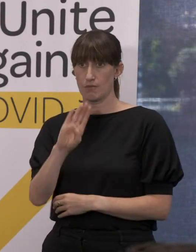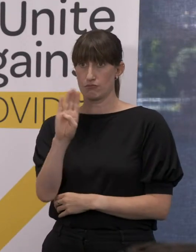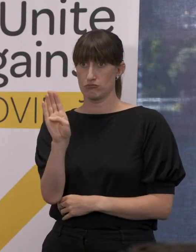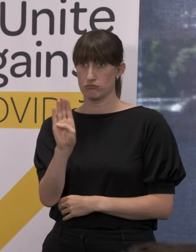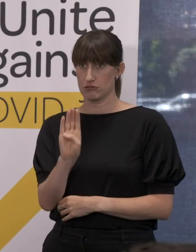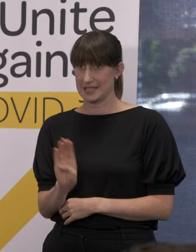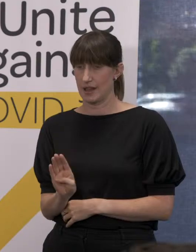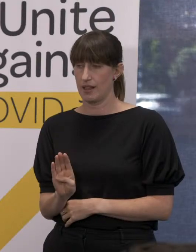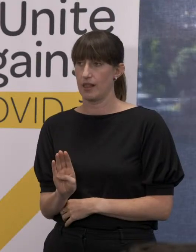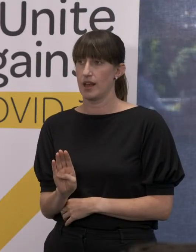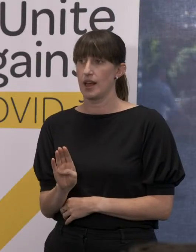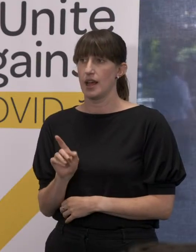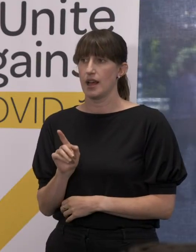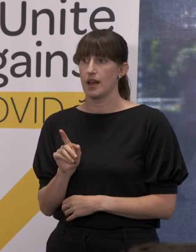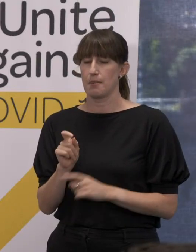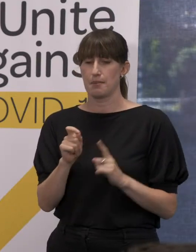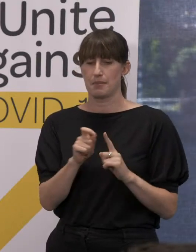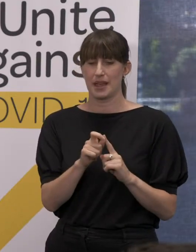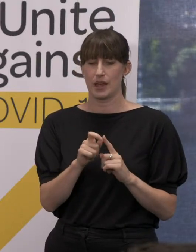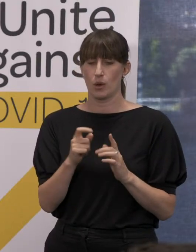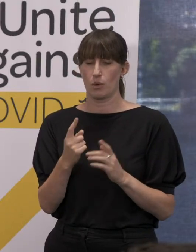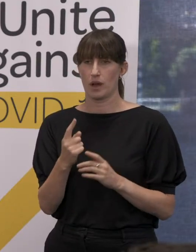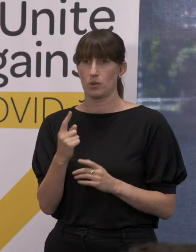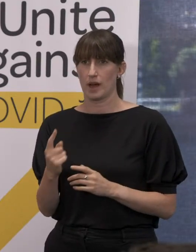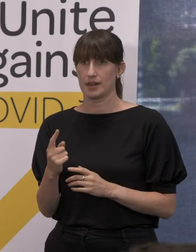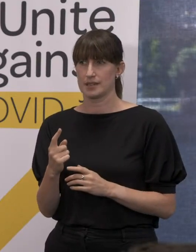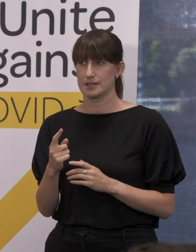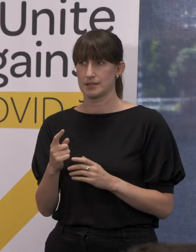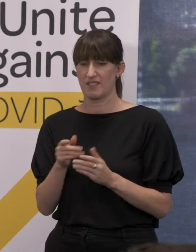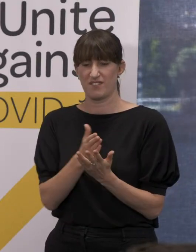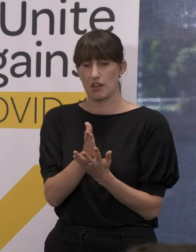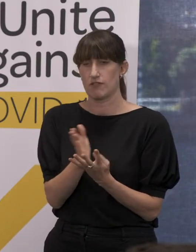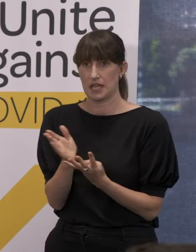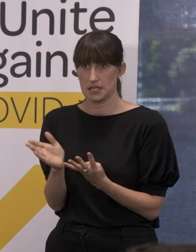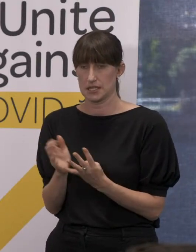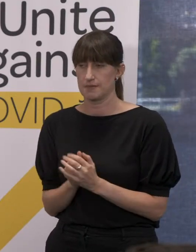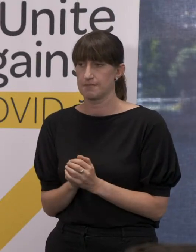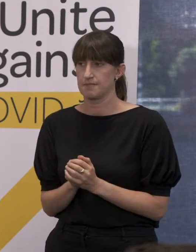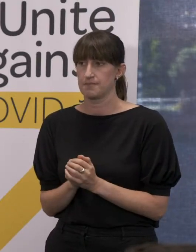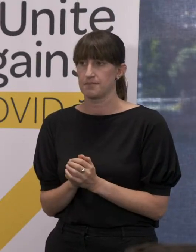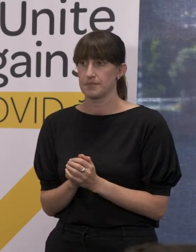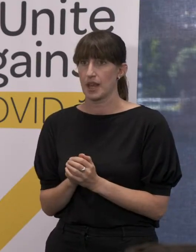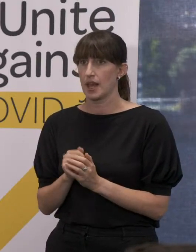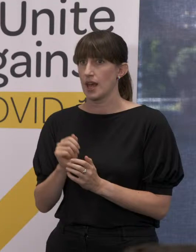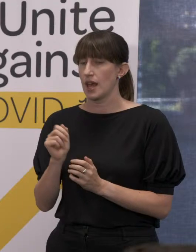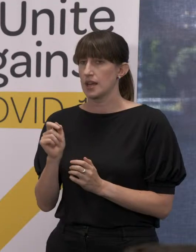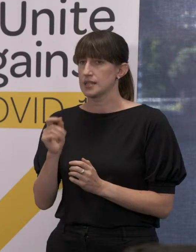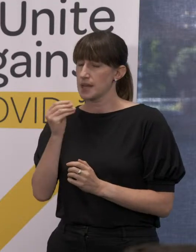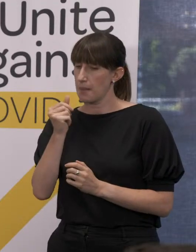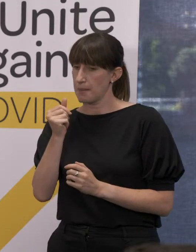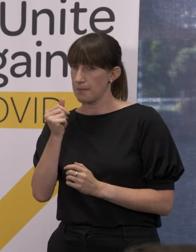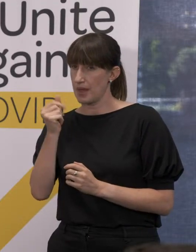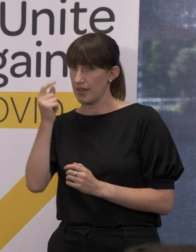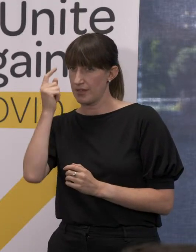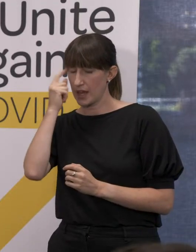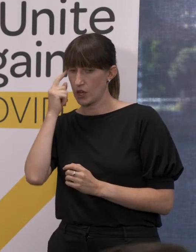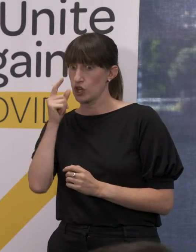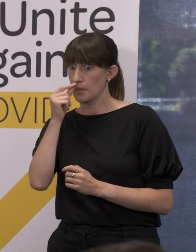be significantly more infectious, and some people, there's indication that it could be worse than the sort of B117